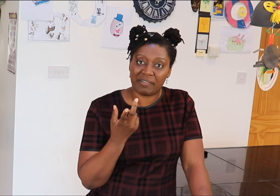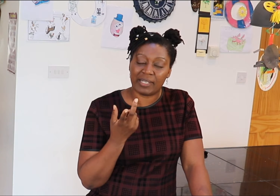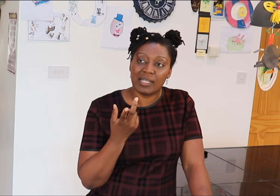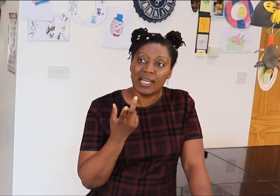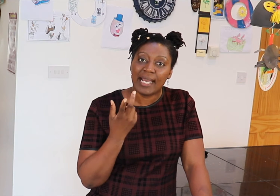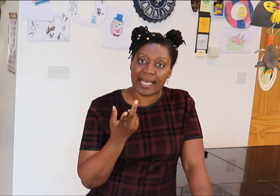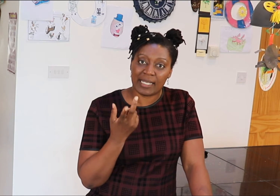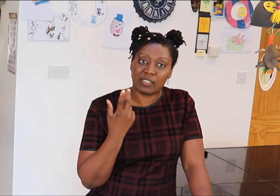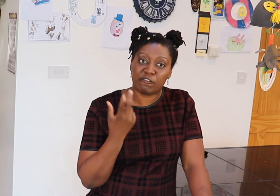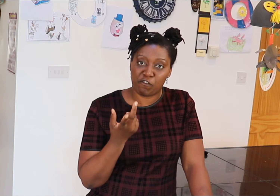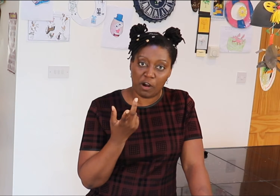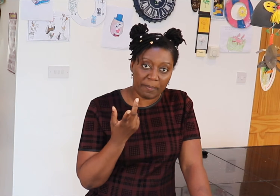sharing is from